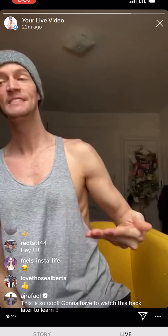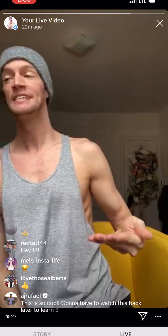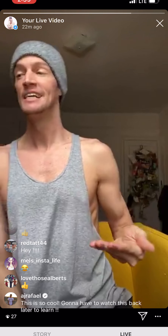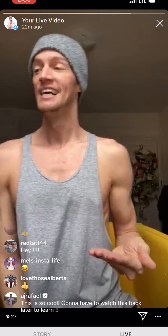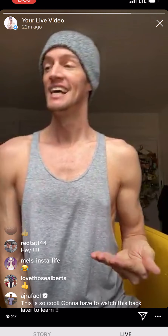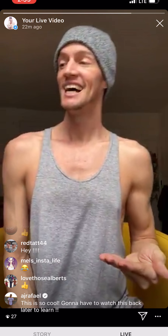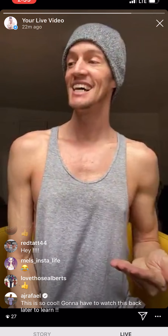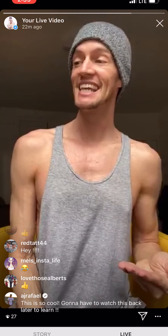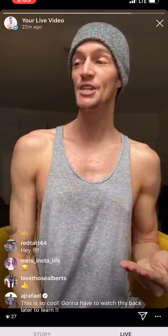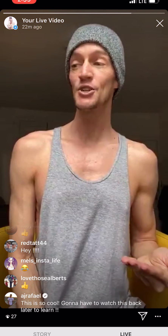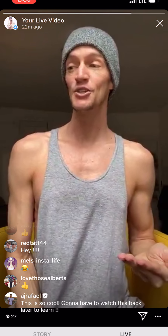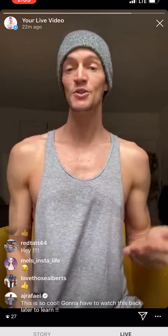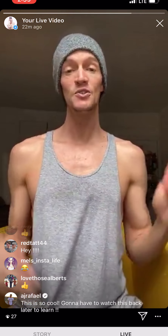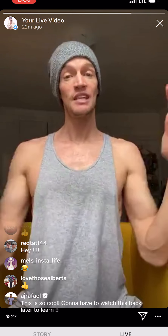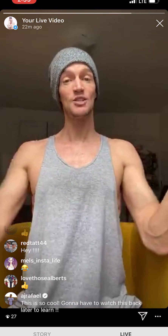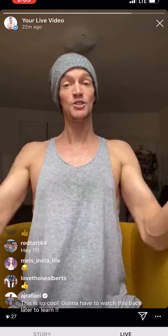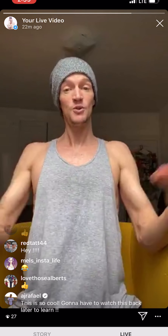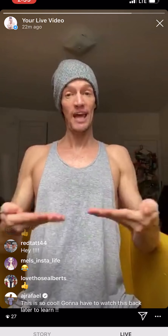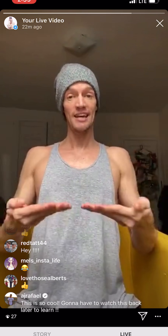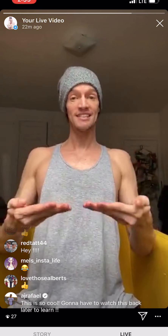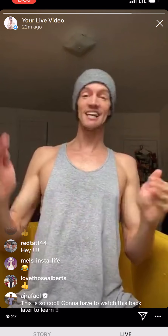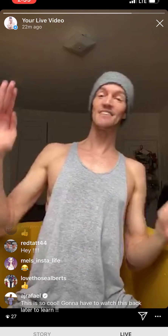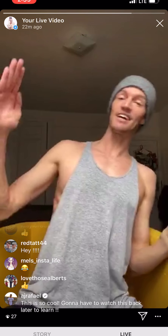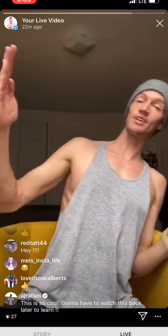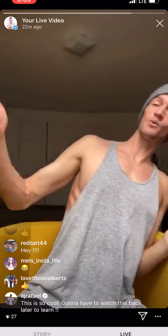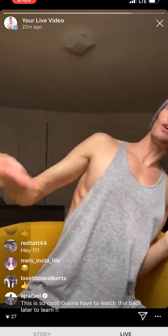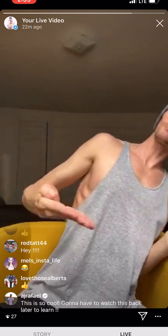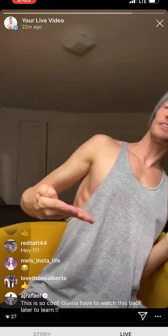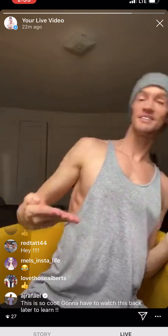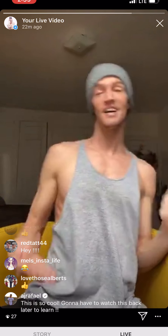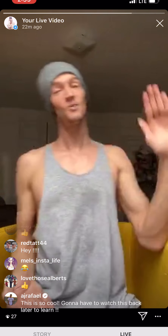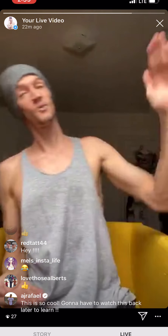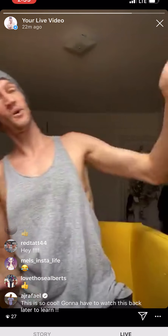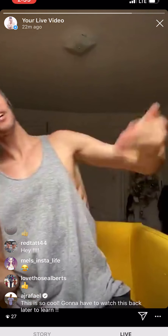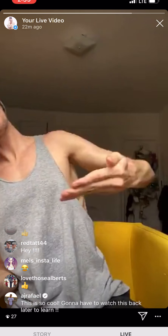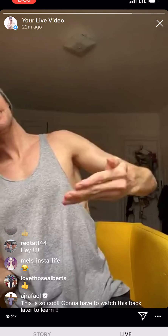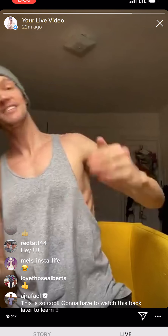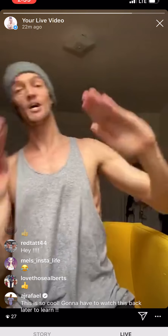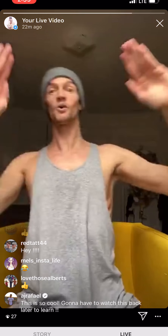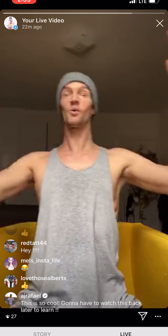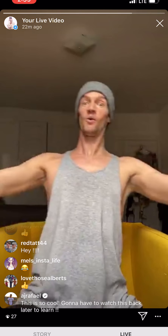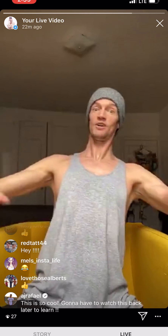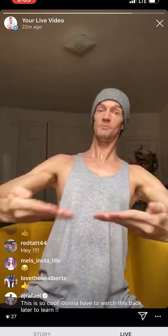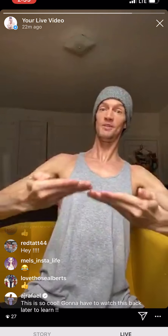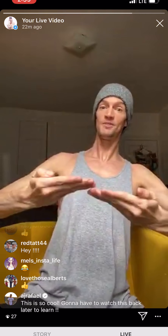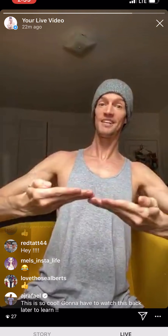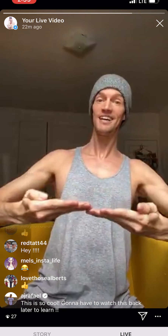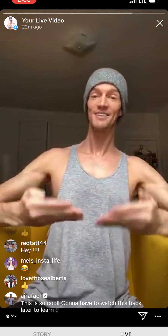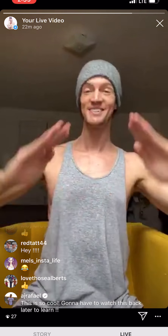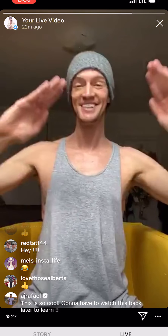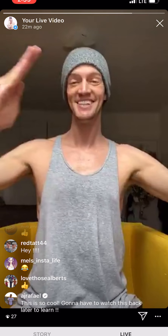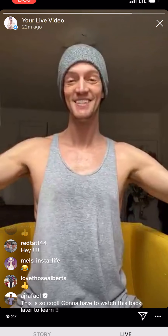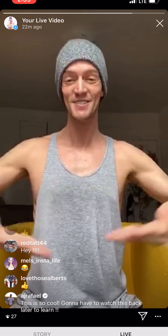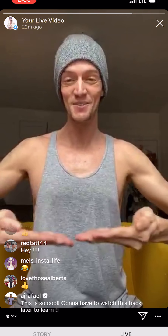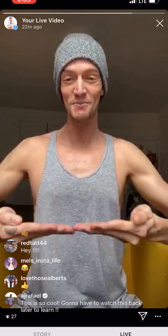Uh, to introduce is two hands. It's kind of like welcome on this side. Welcome on this side. We're welcoming you together. So we're bringing